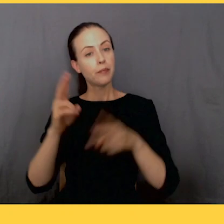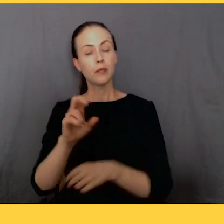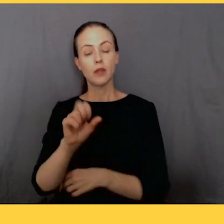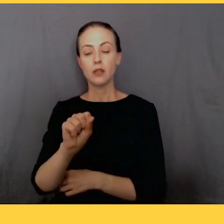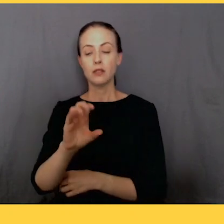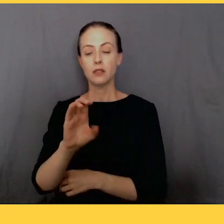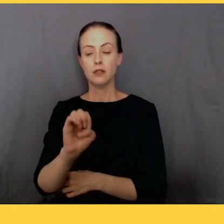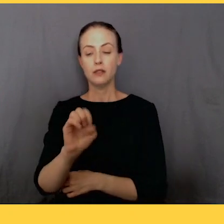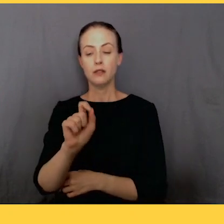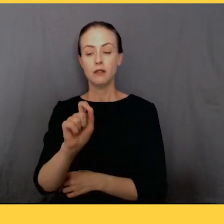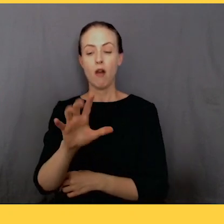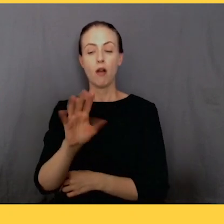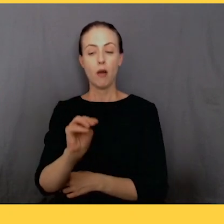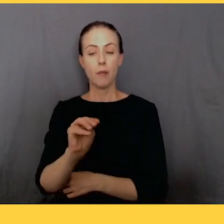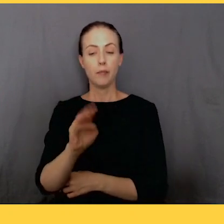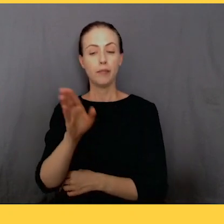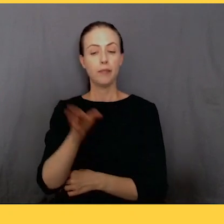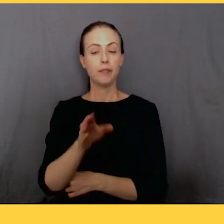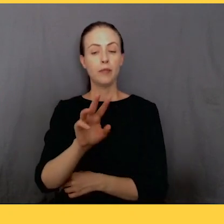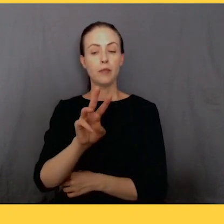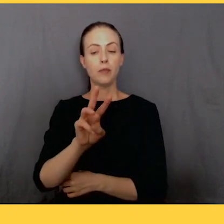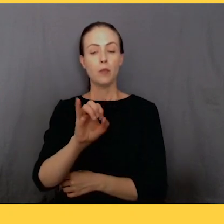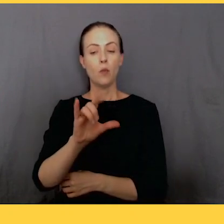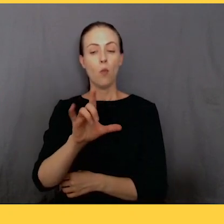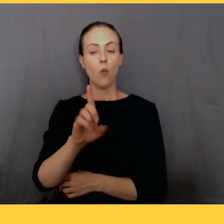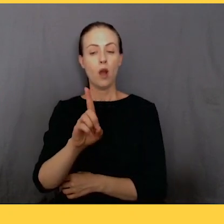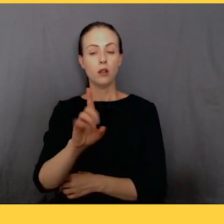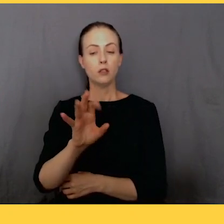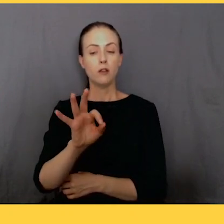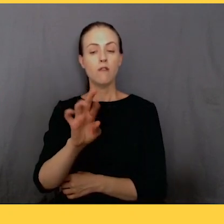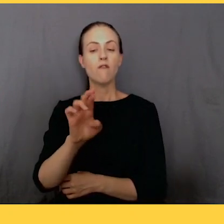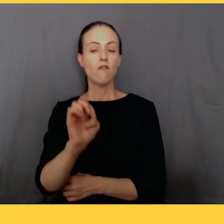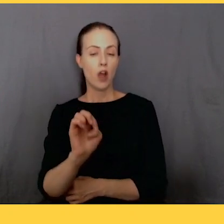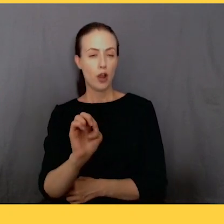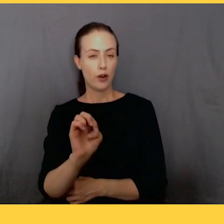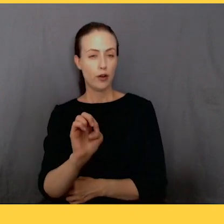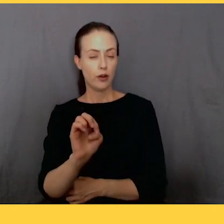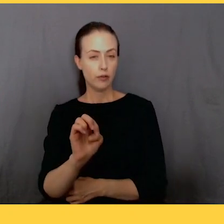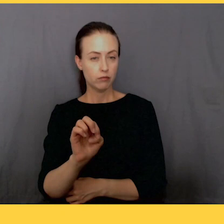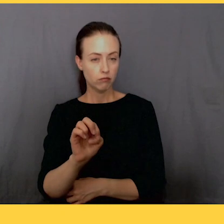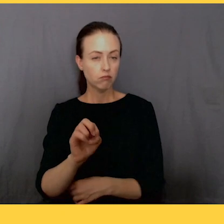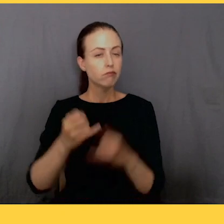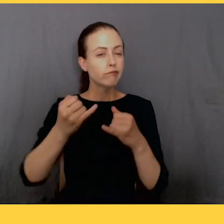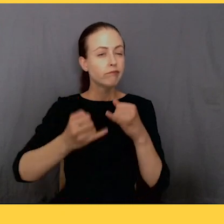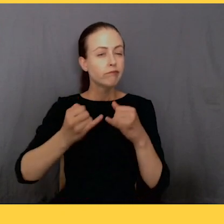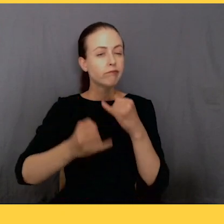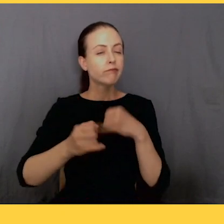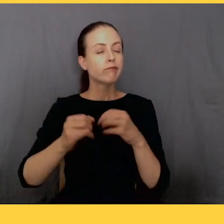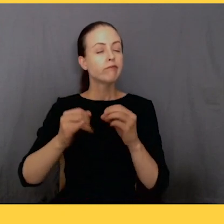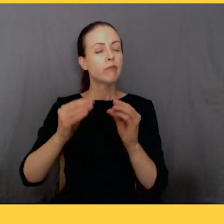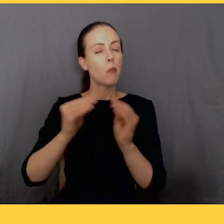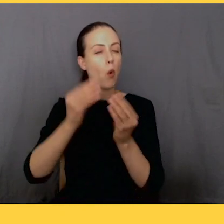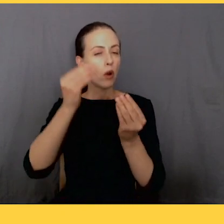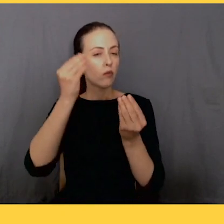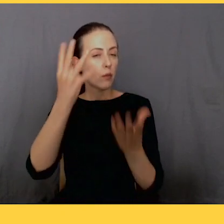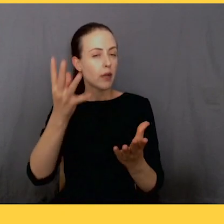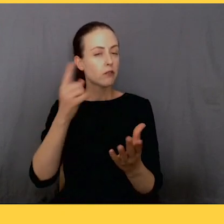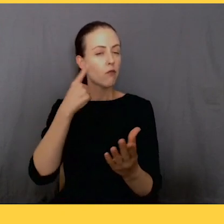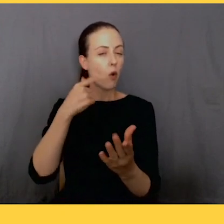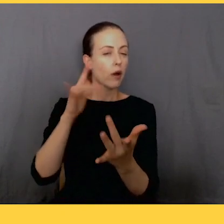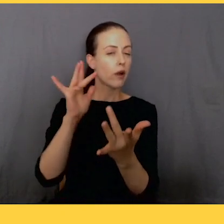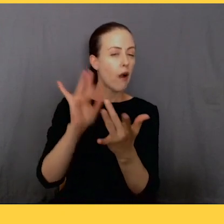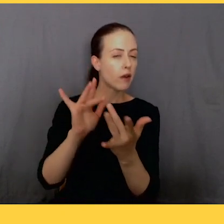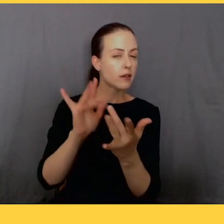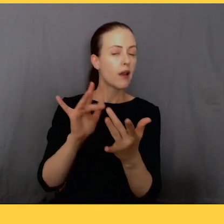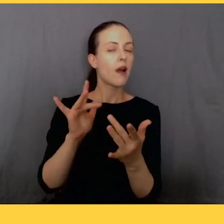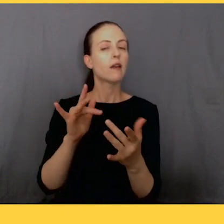sce.com/wildfire. I'll give you some more contact information, so you might get a pen and pencil a little bit later, but again, this will be on the website if